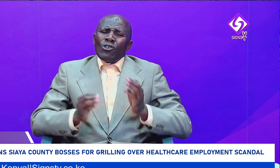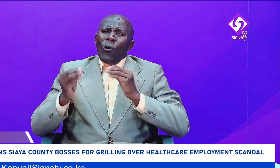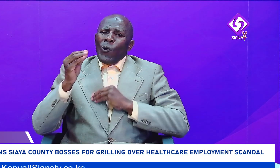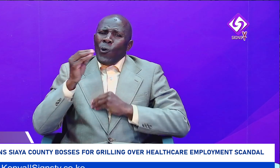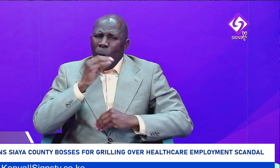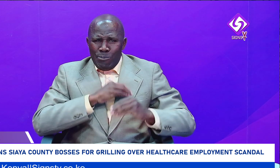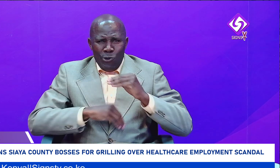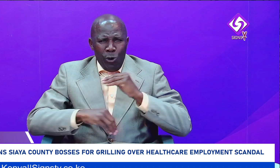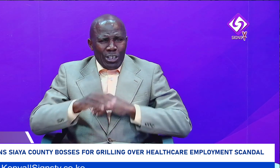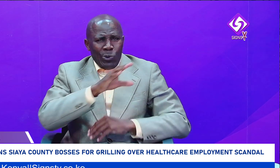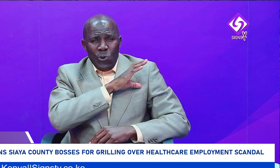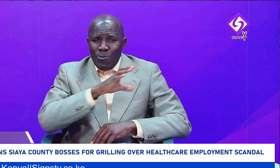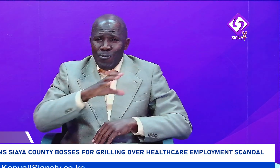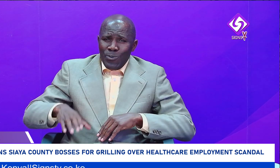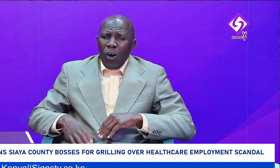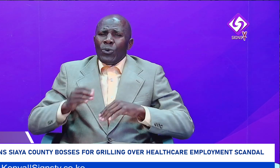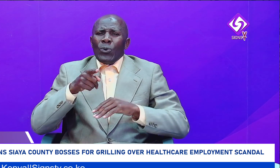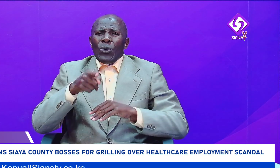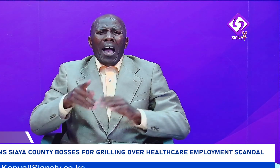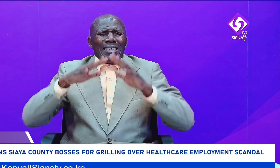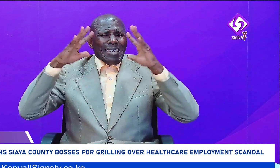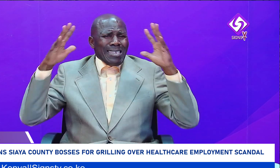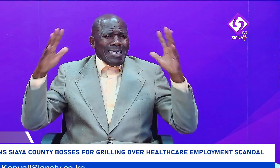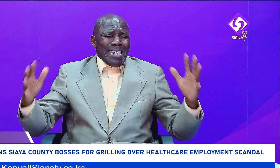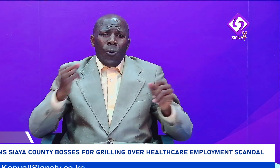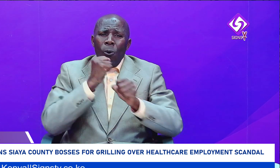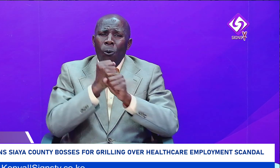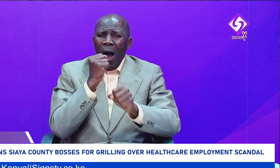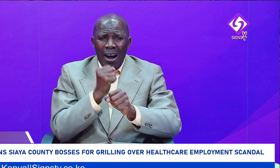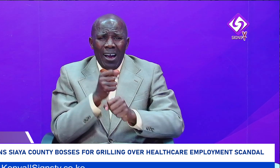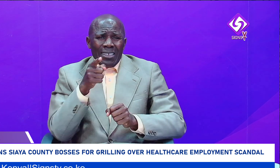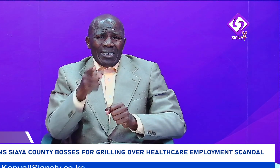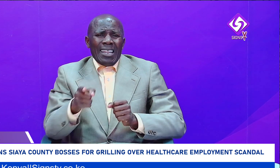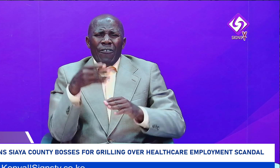by the Ethics and Anti-Corruption Commission over a major employment scam.